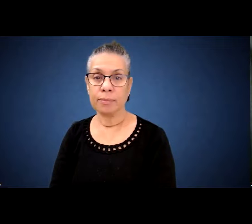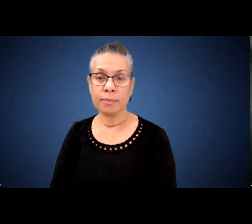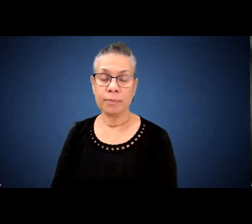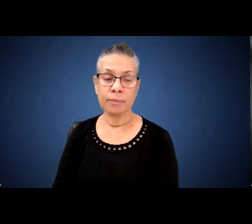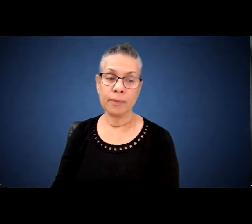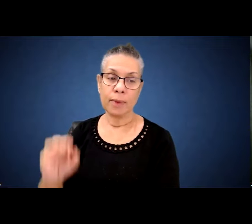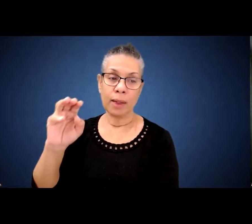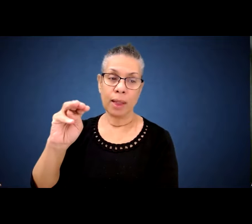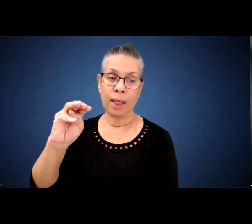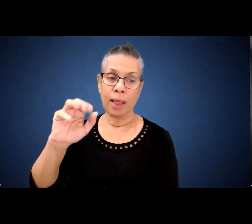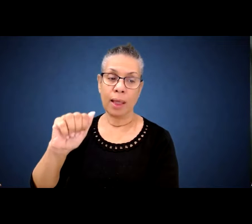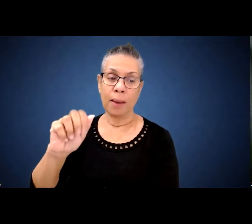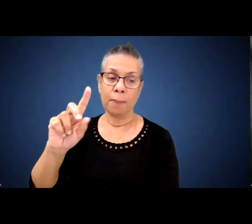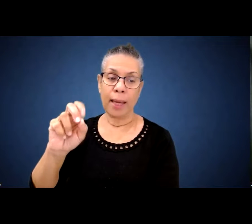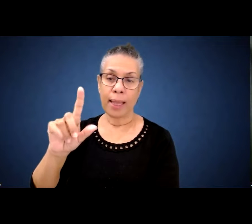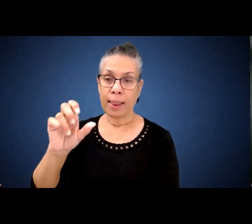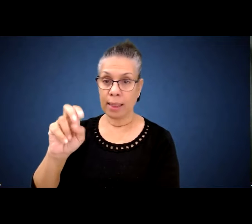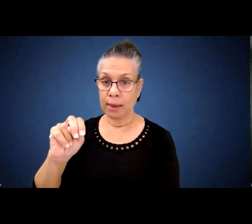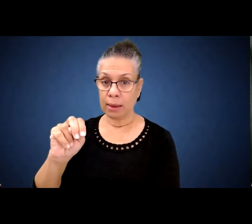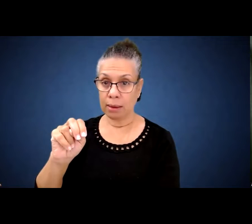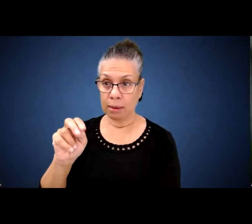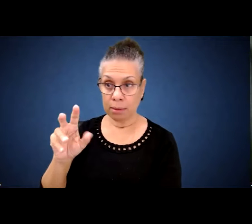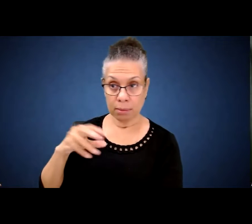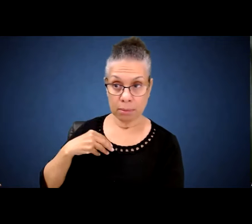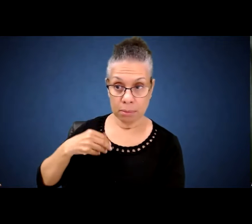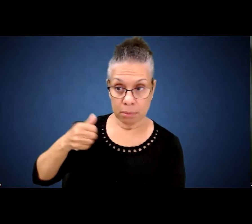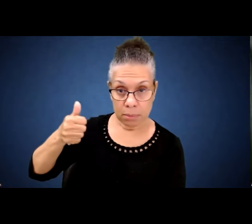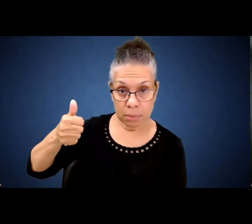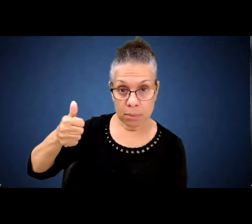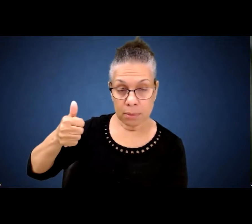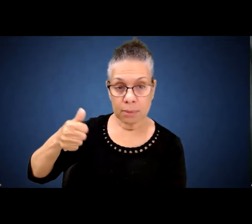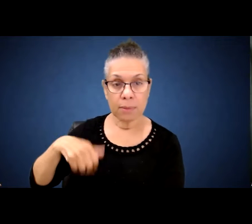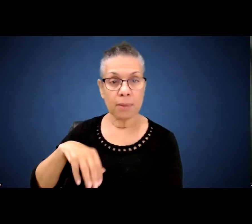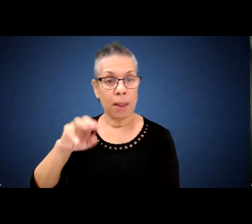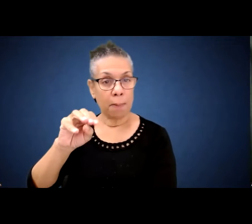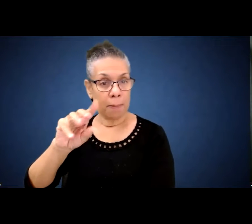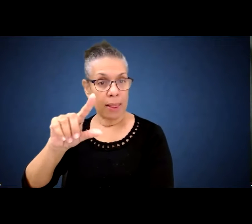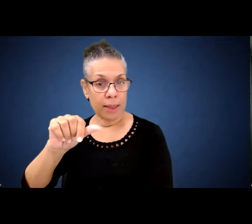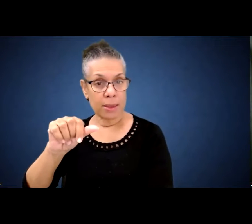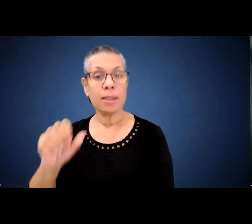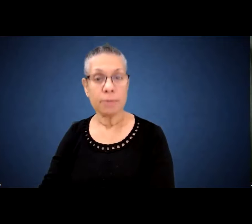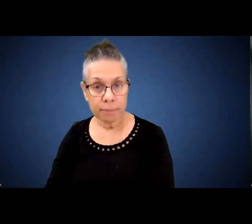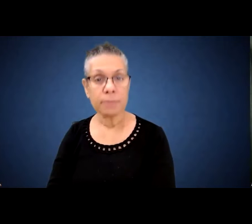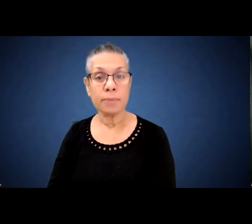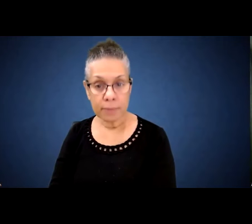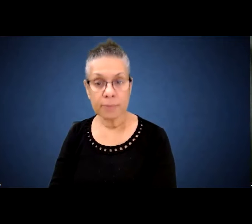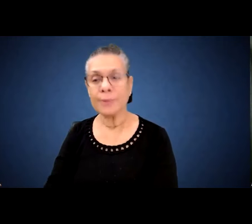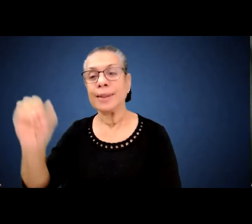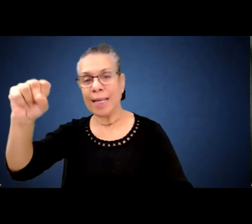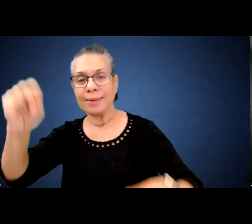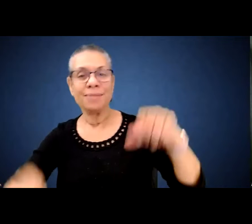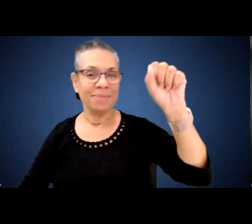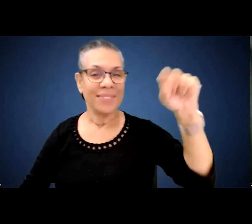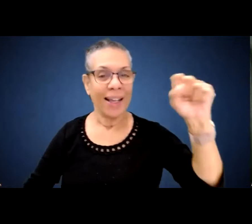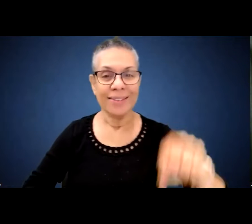Madeline, how about you? Yep. I saw Melissa nodding her head and. Yes, Cheryl, yes.